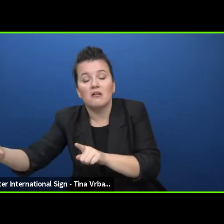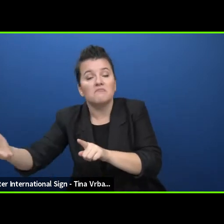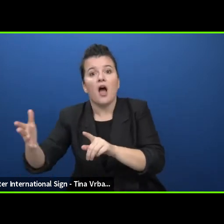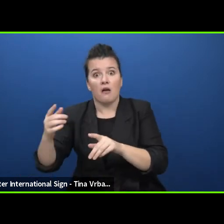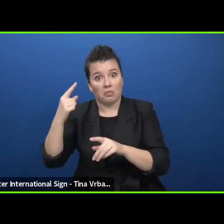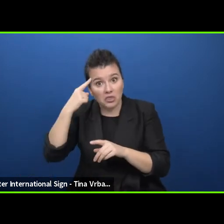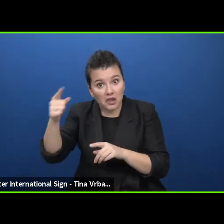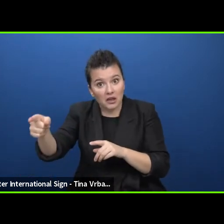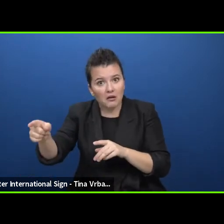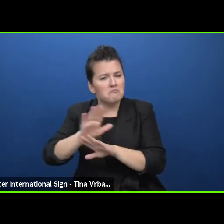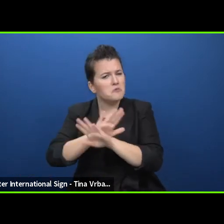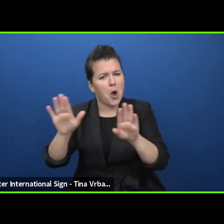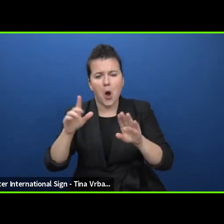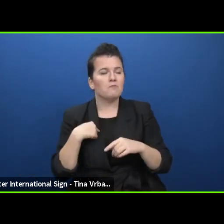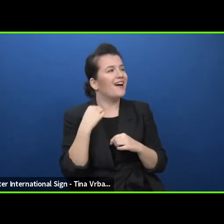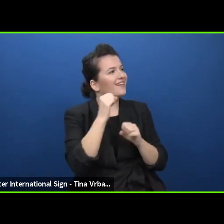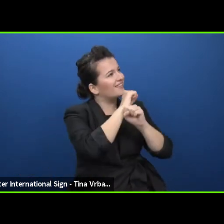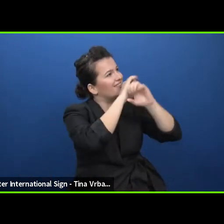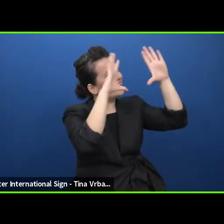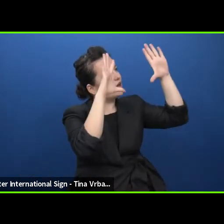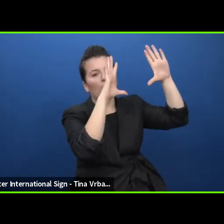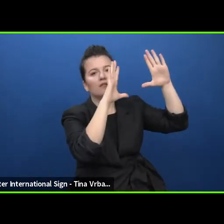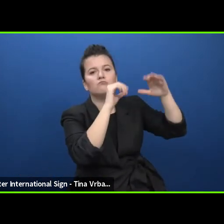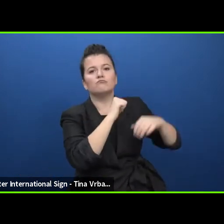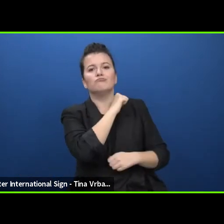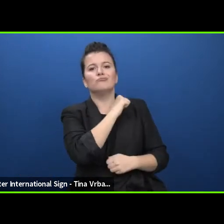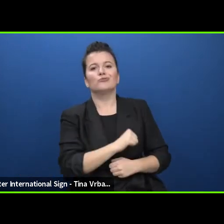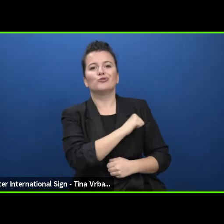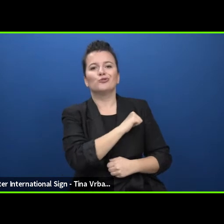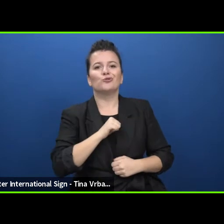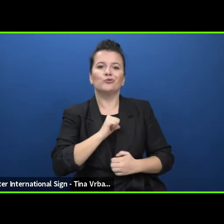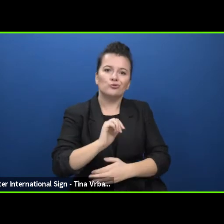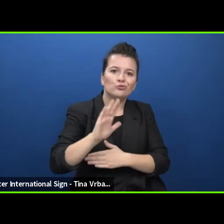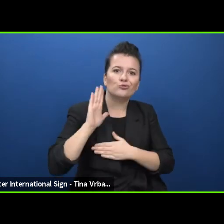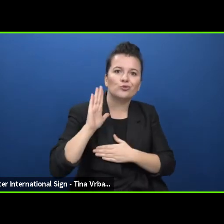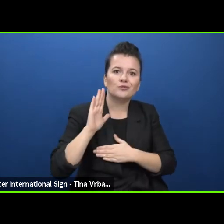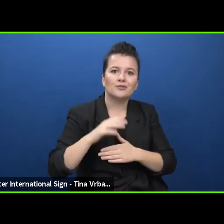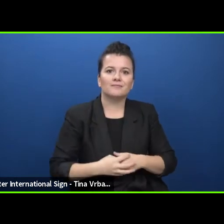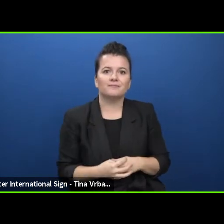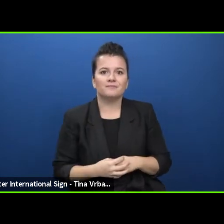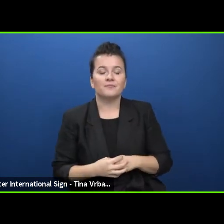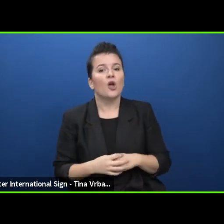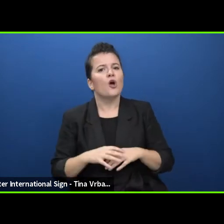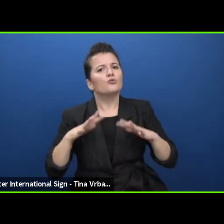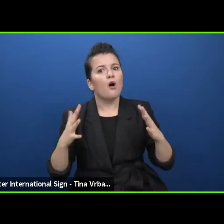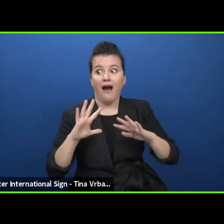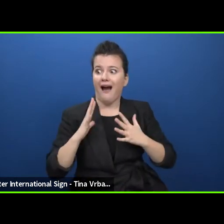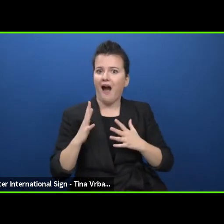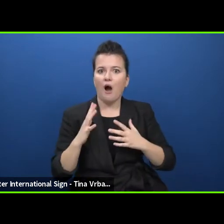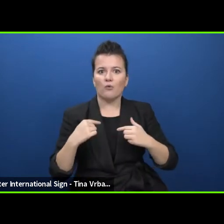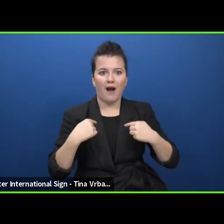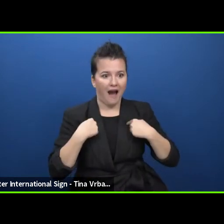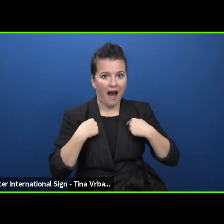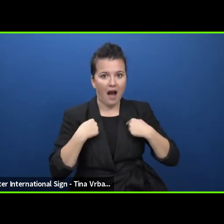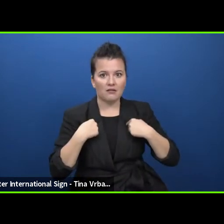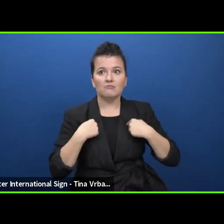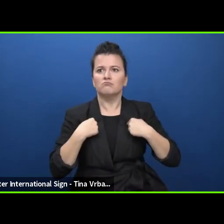about truth and the ways he can take it from the cardinals, from the church,